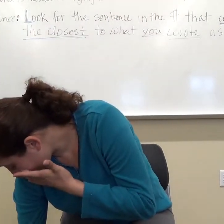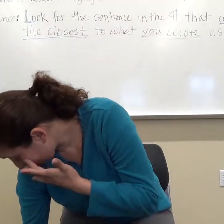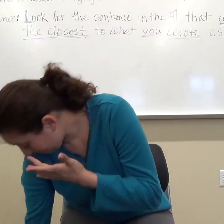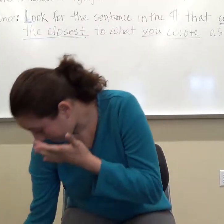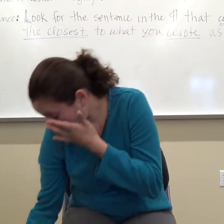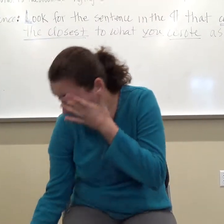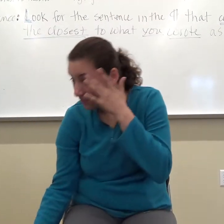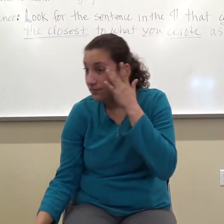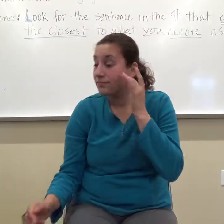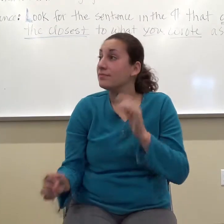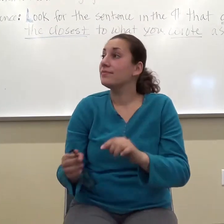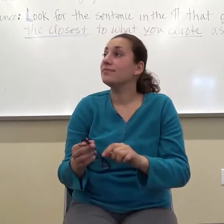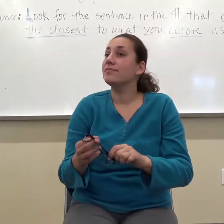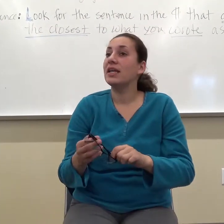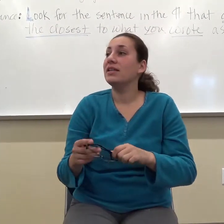Thank you. Okay. Thank you.